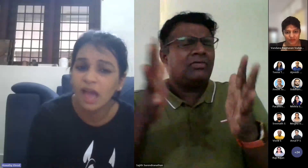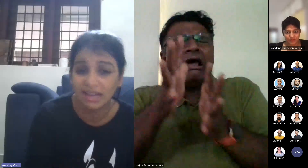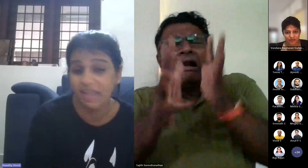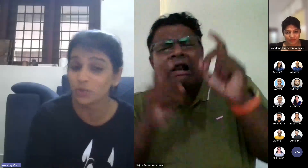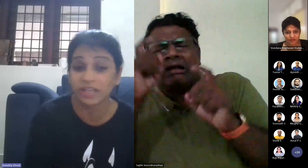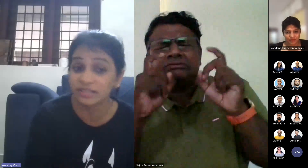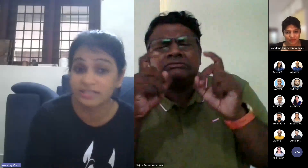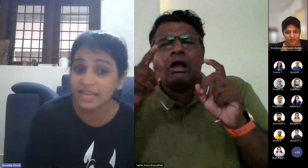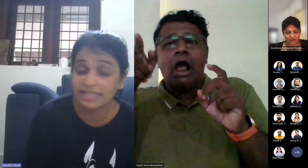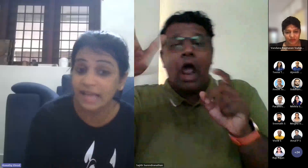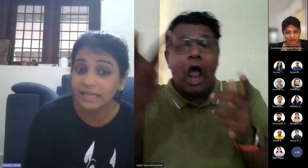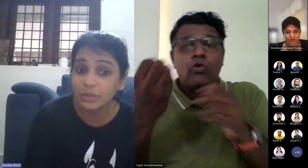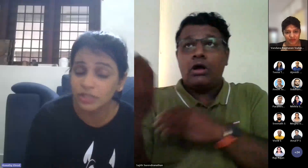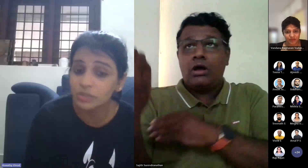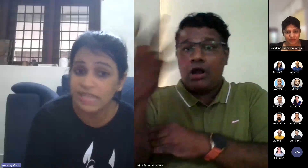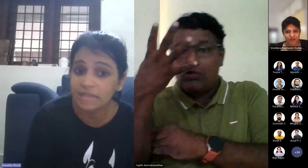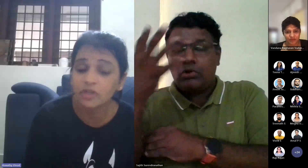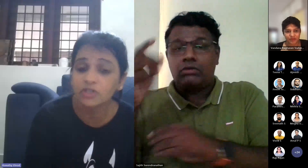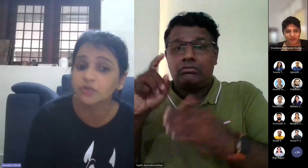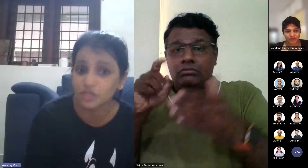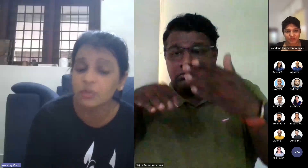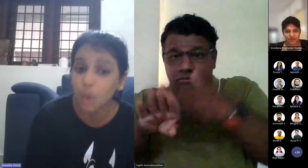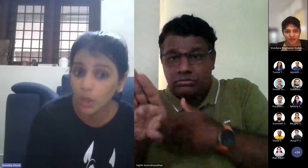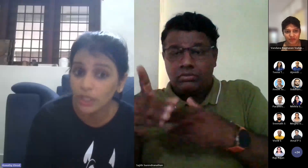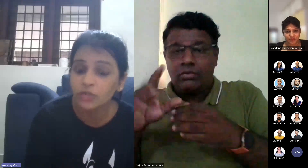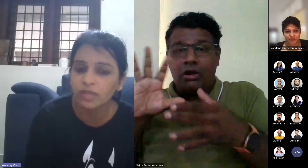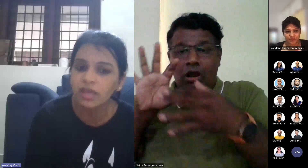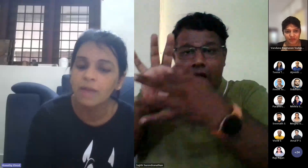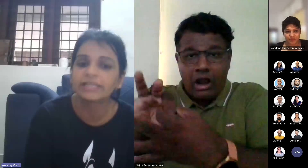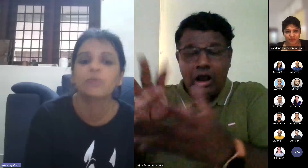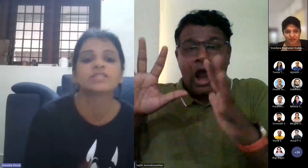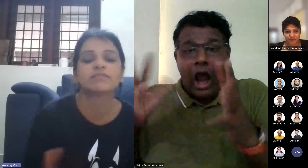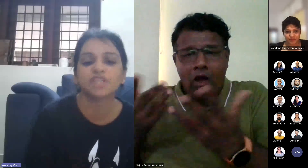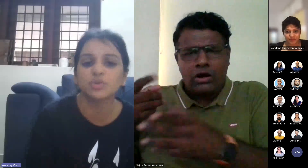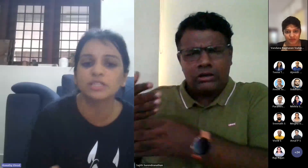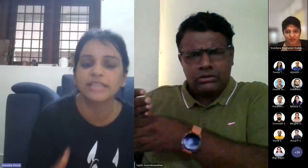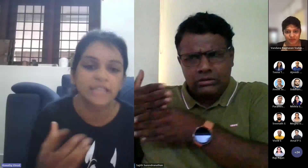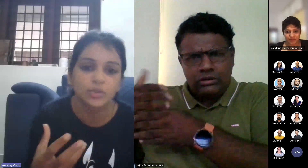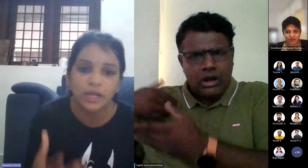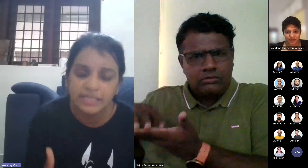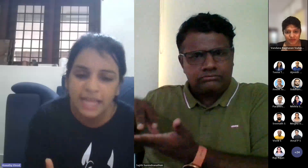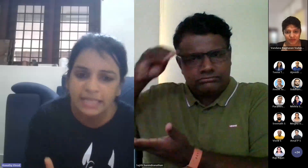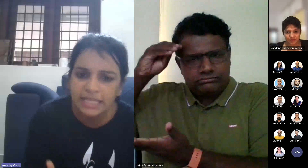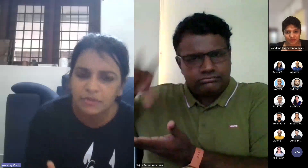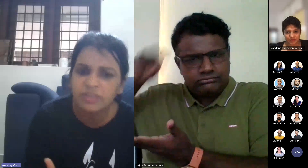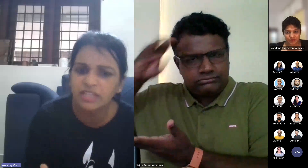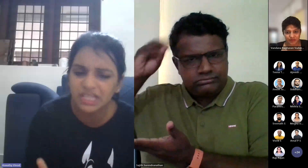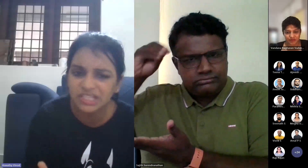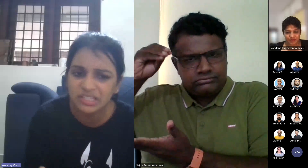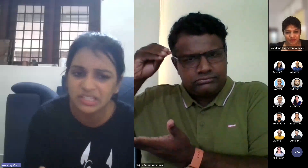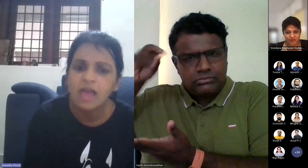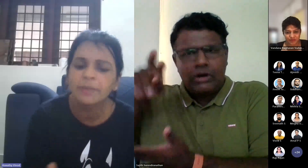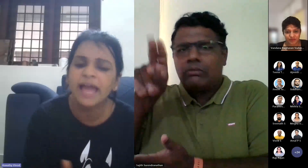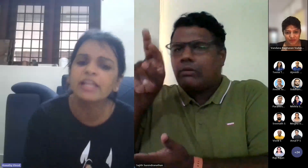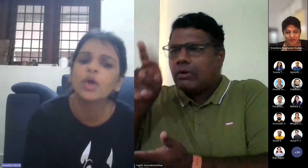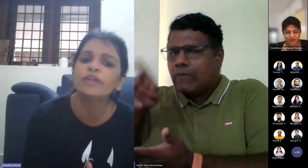me. I couldn't understand exactly what they were saying because, of course, they were talking to me. But there were some visuals. I tried to understand things from their